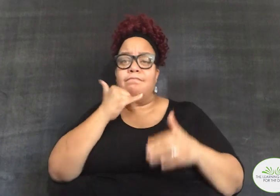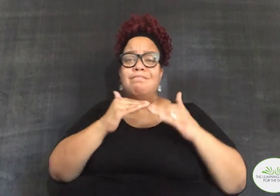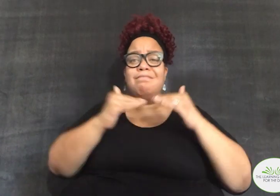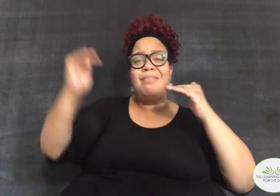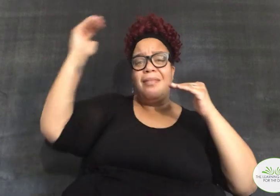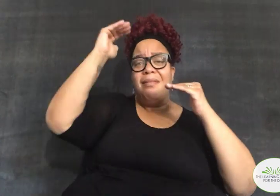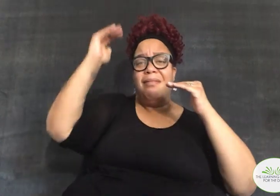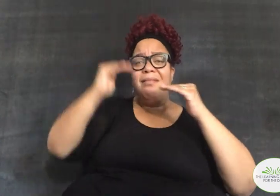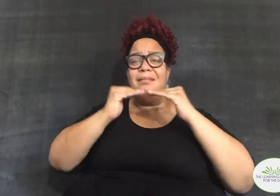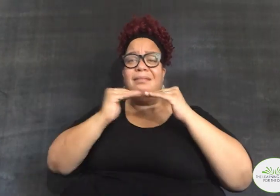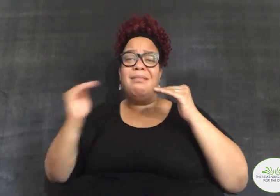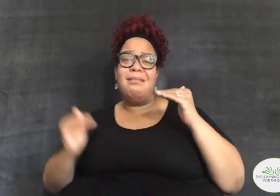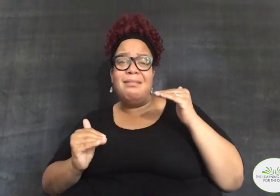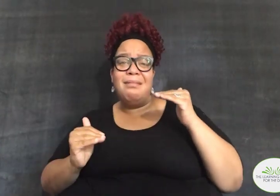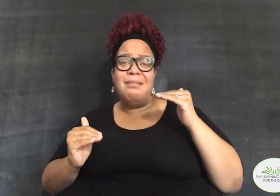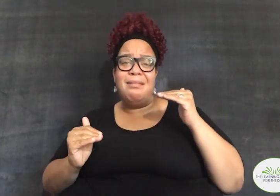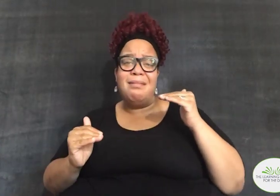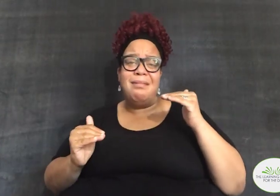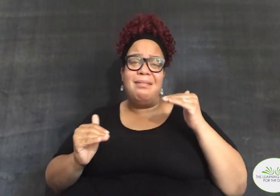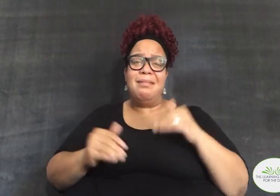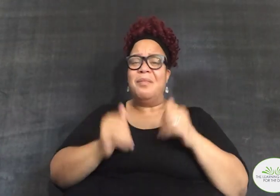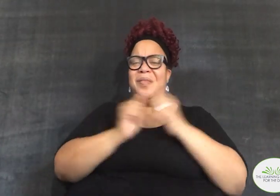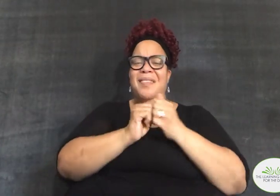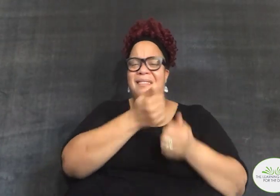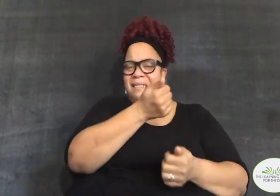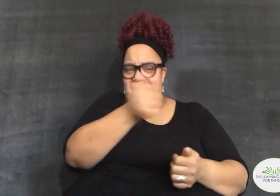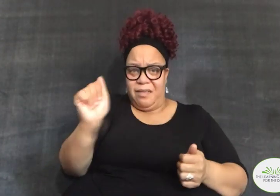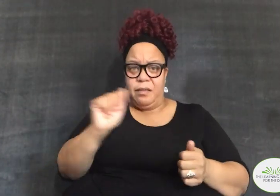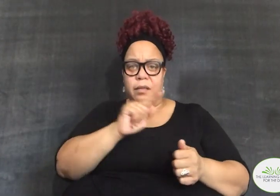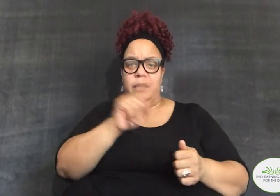or superior with any of the racial groups.